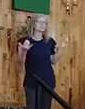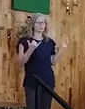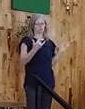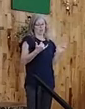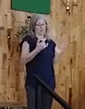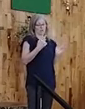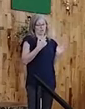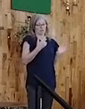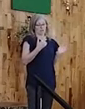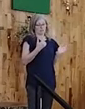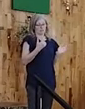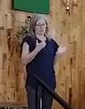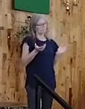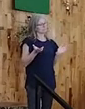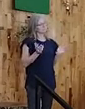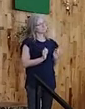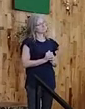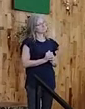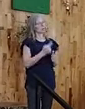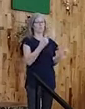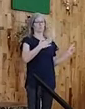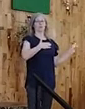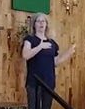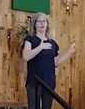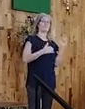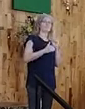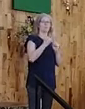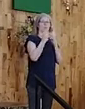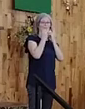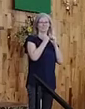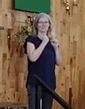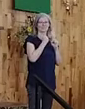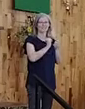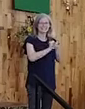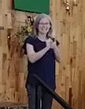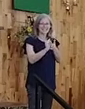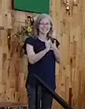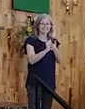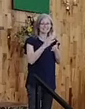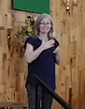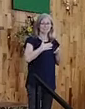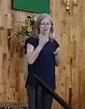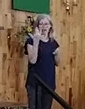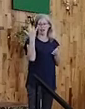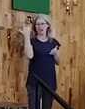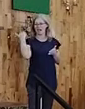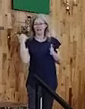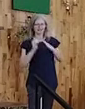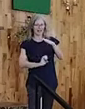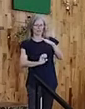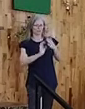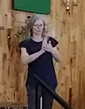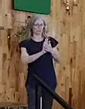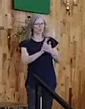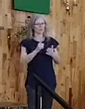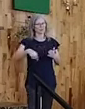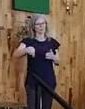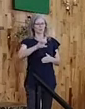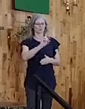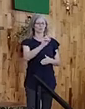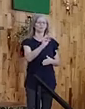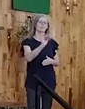one of our, well, one of my most cherished saints, because in my grade school, I was taught by the